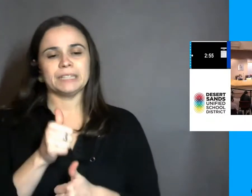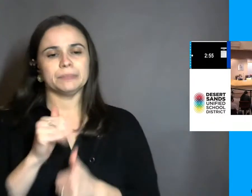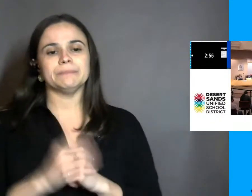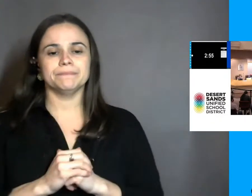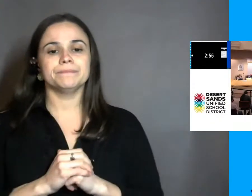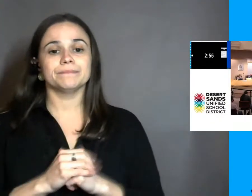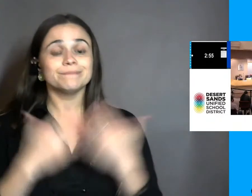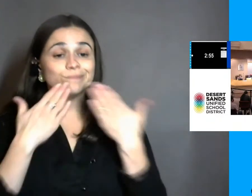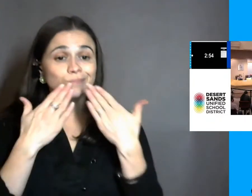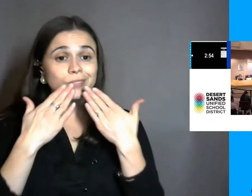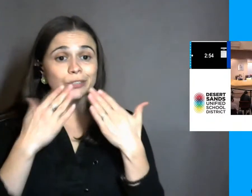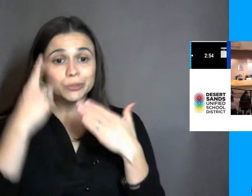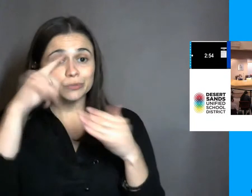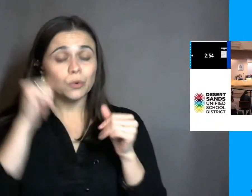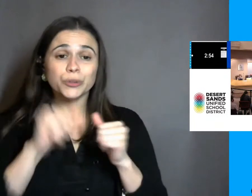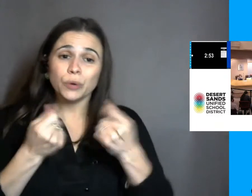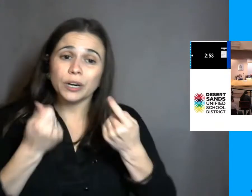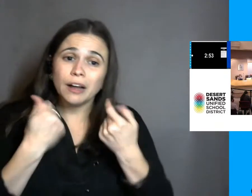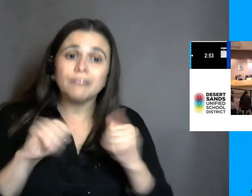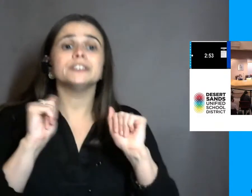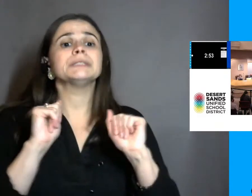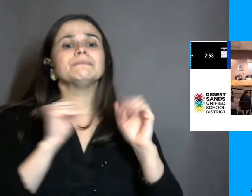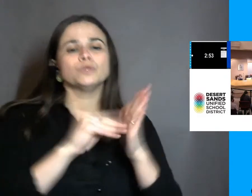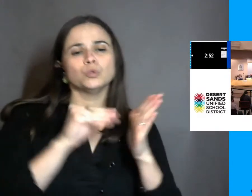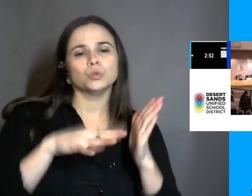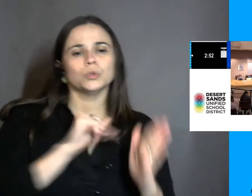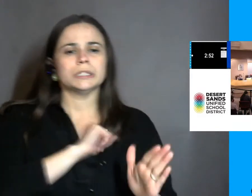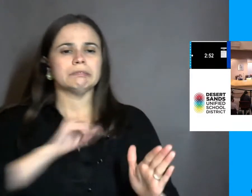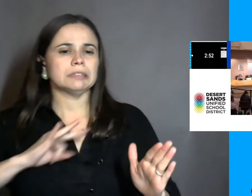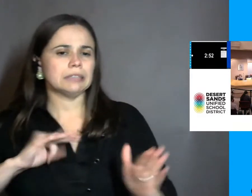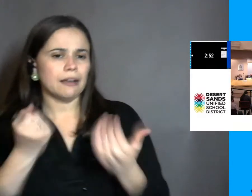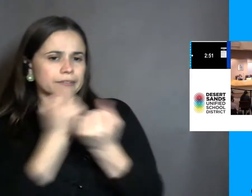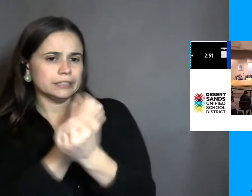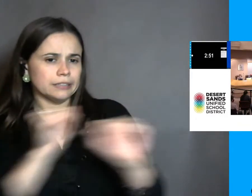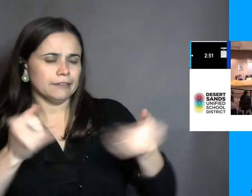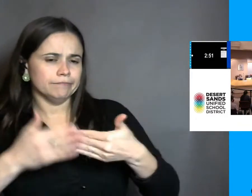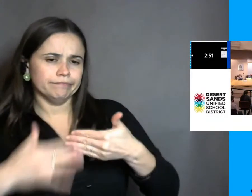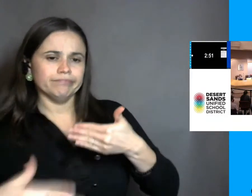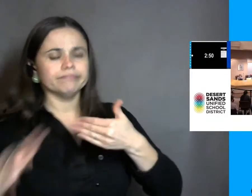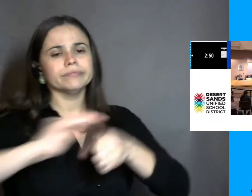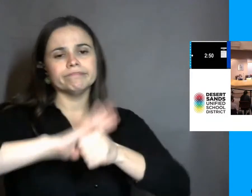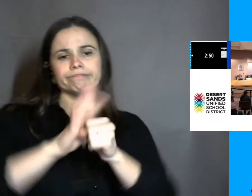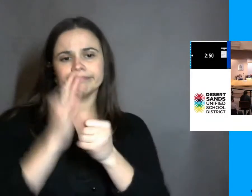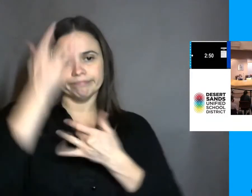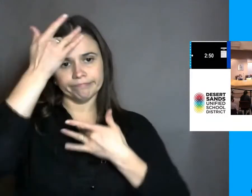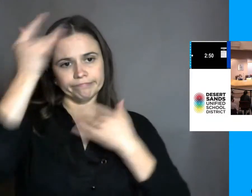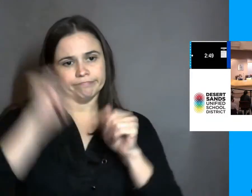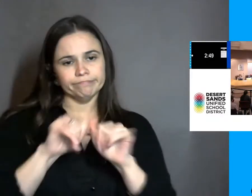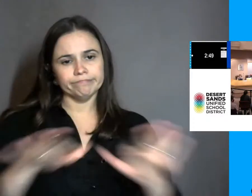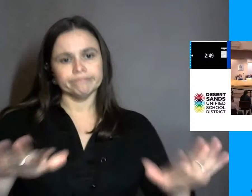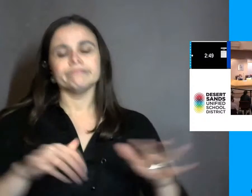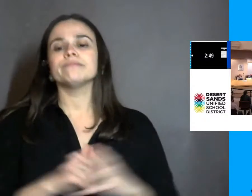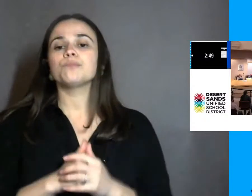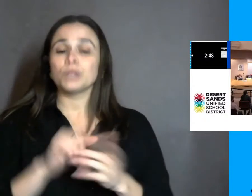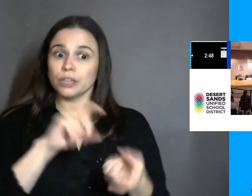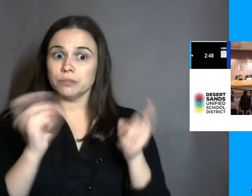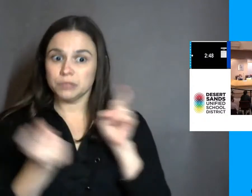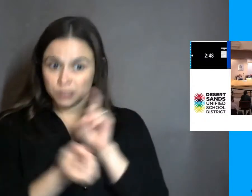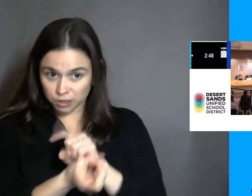regards to keeping our students and staff members safe through the course of this pandemic. Although there have been changes almost